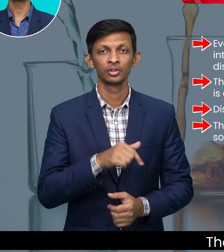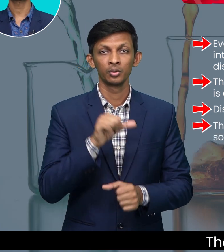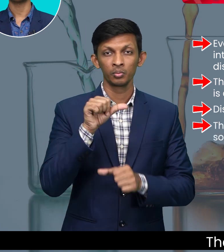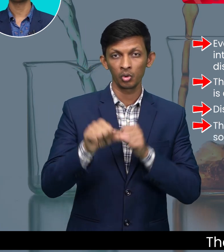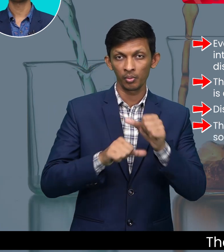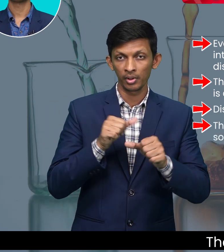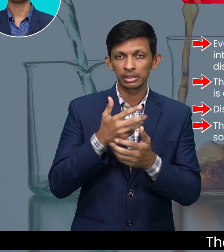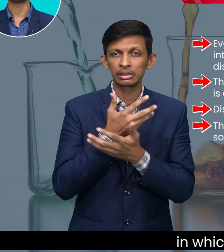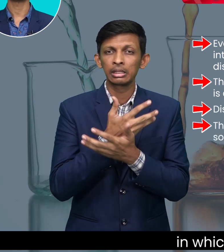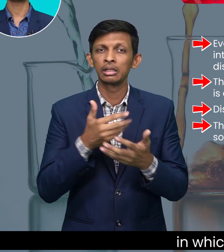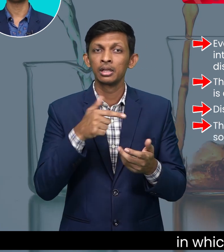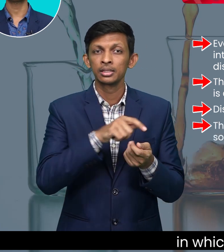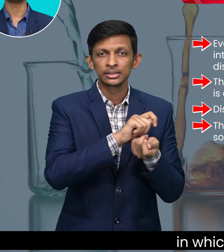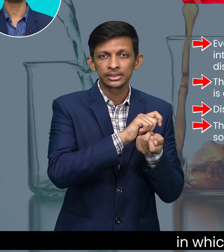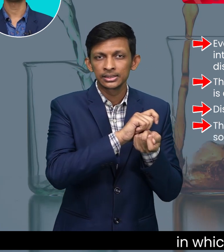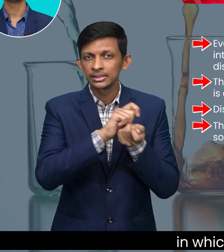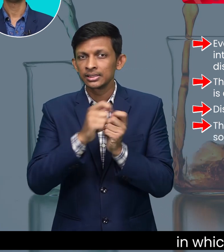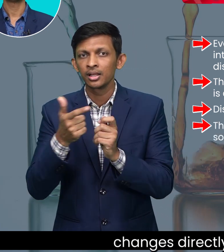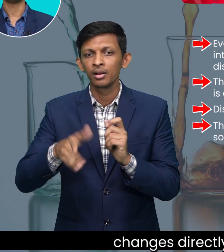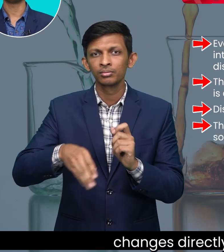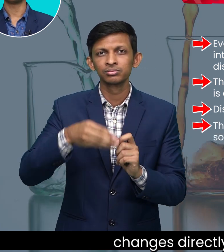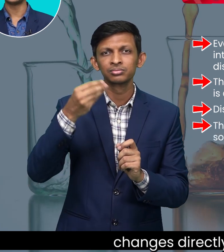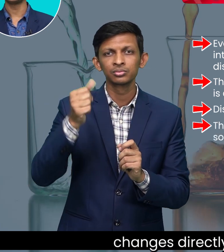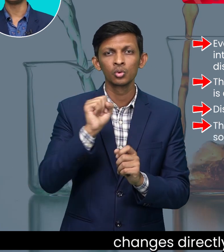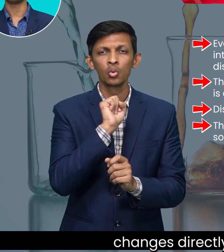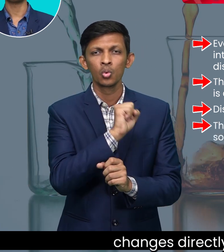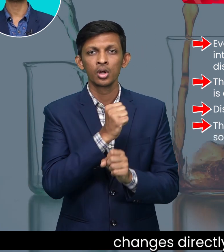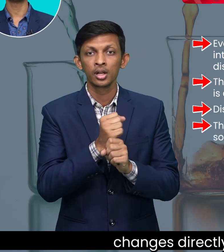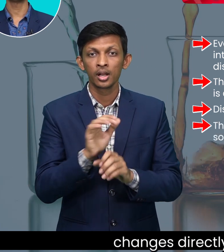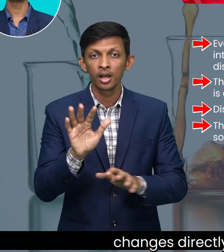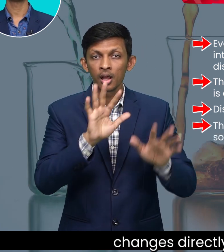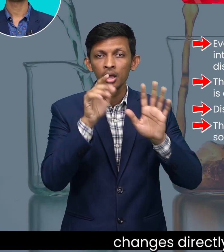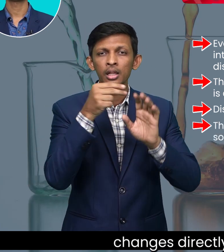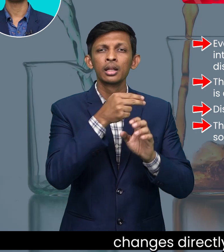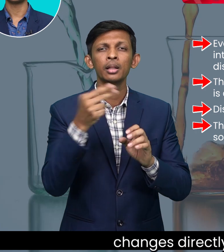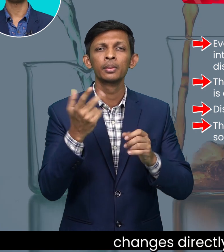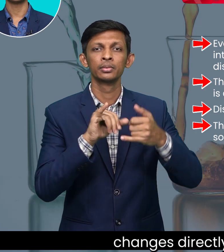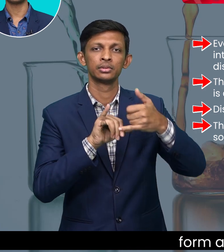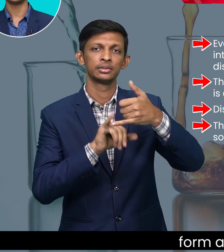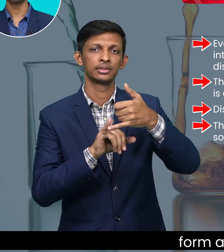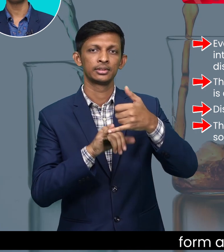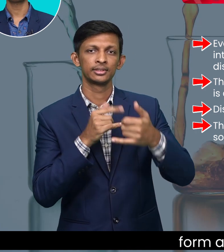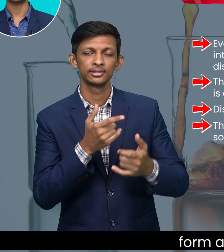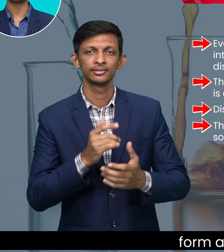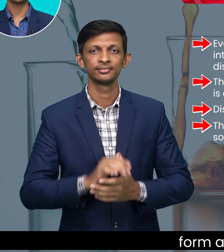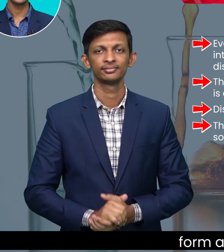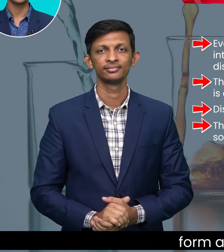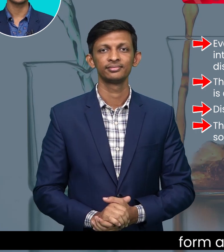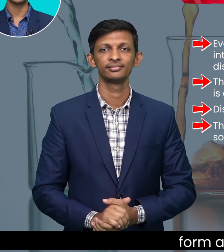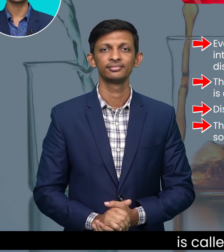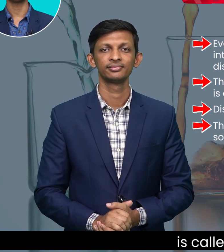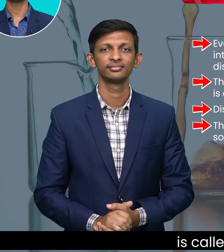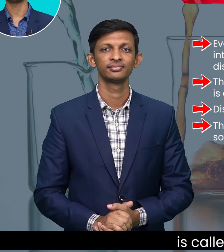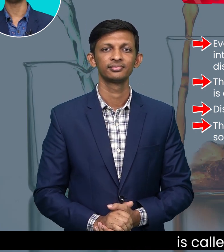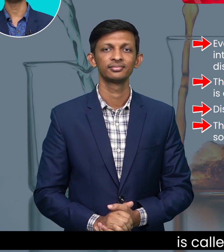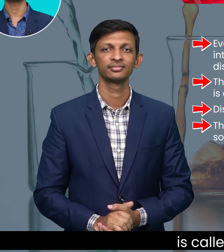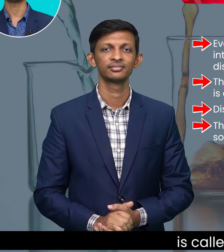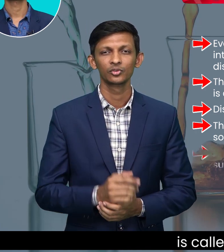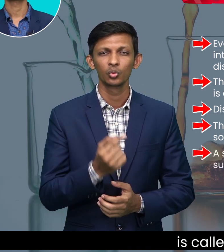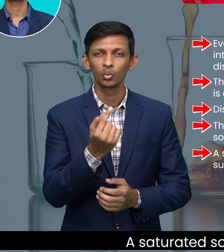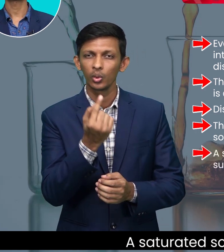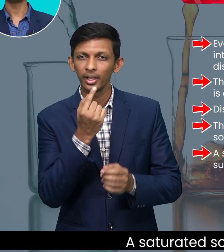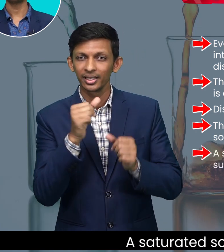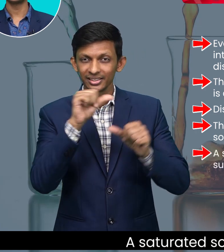The process in which a substance changes directly from solid to gaseous form and vice versa is called